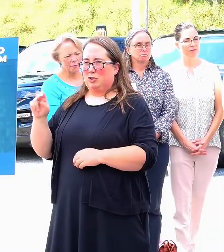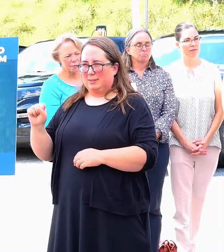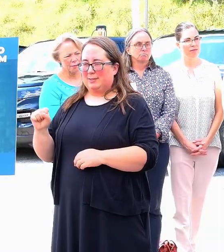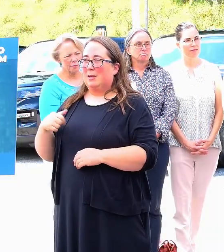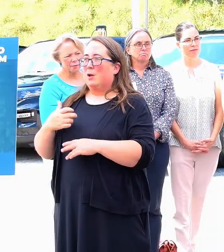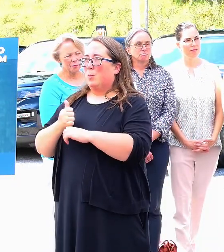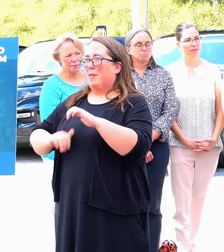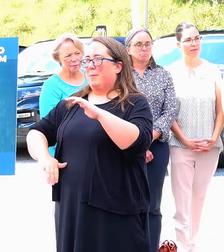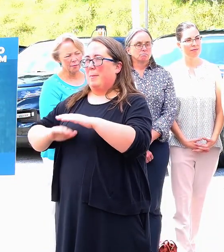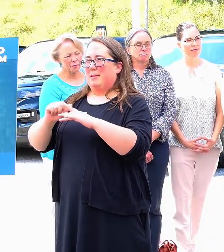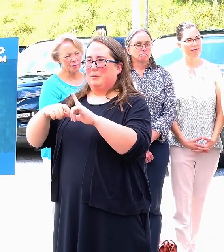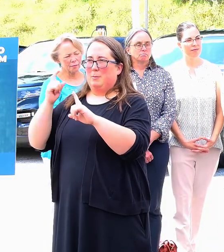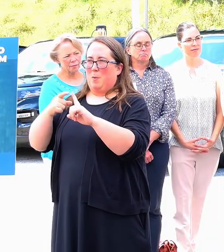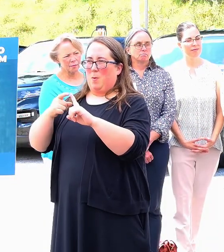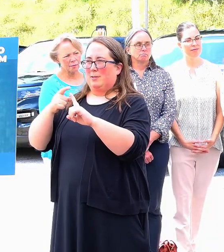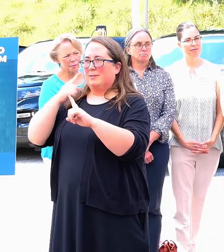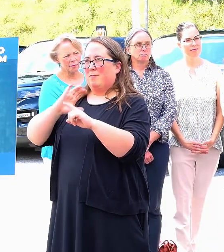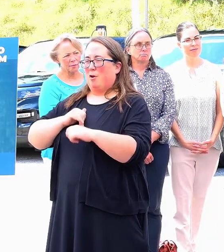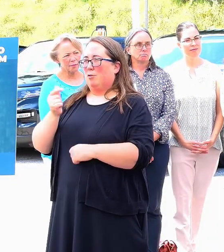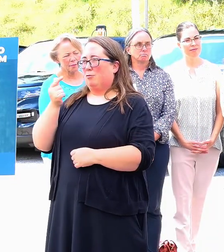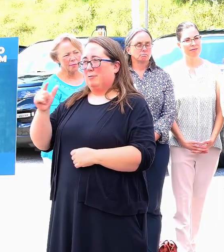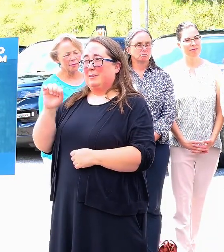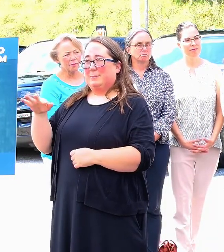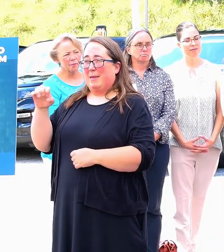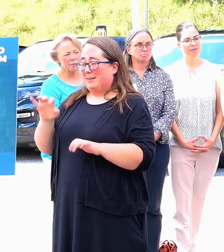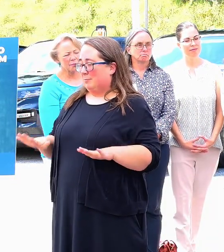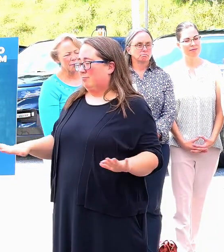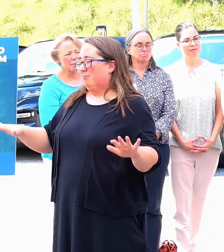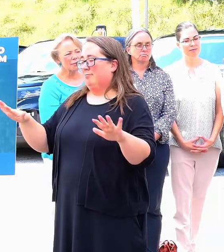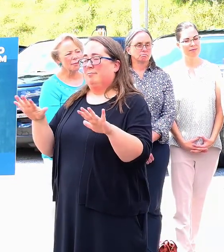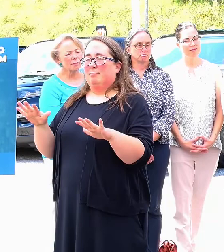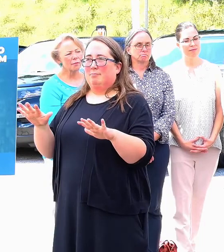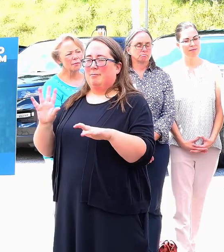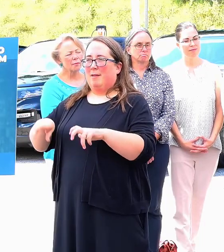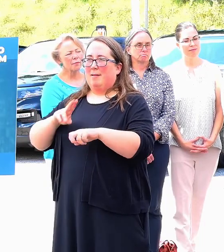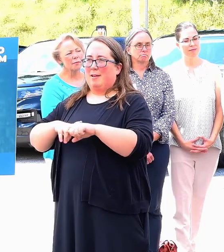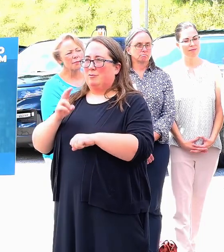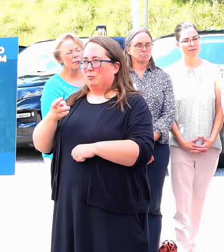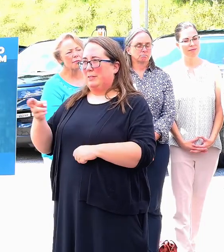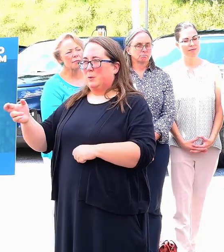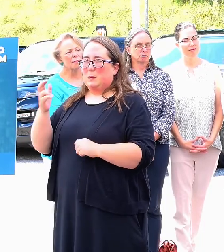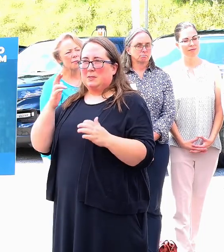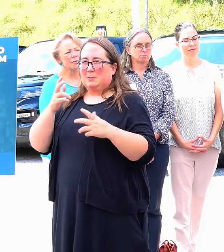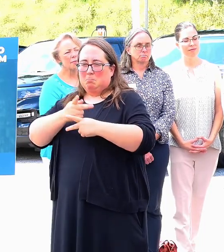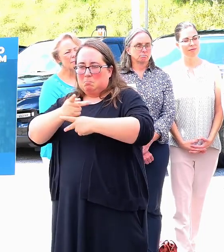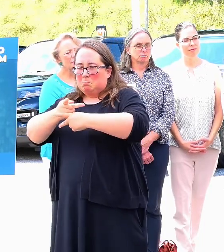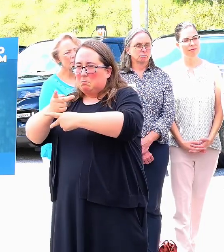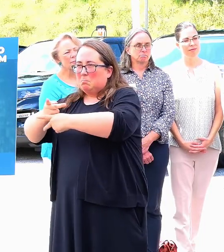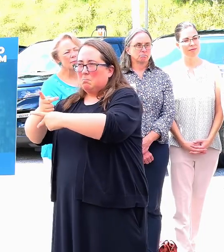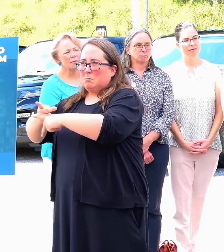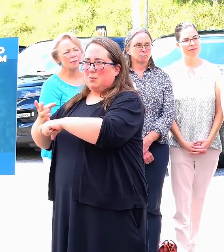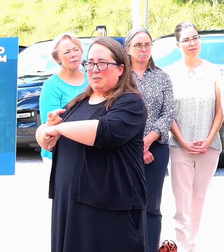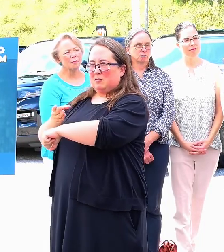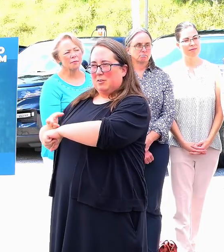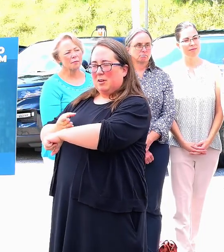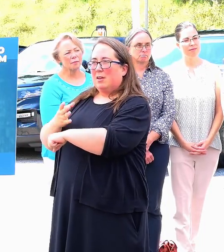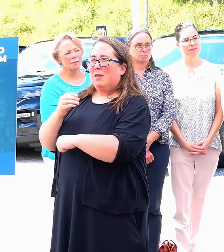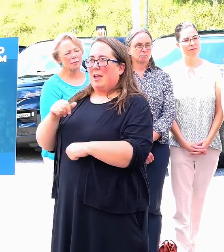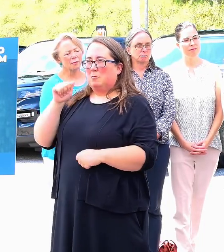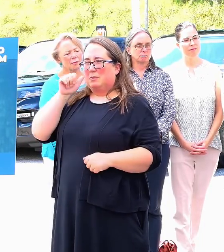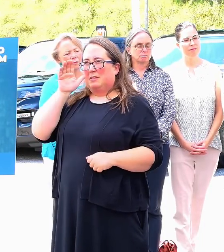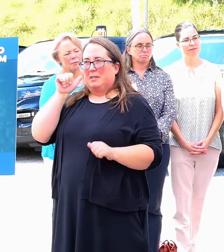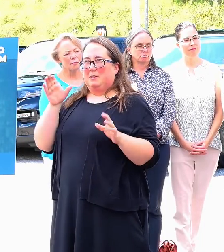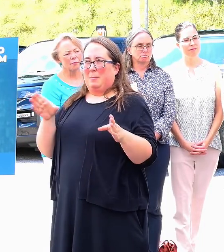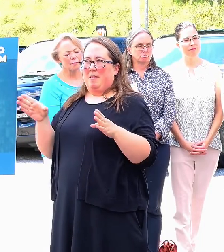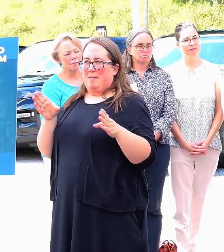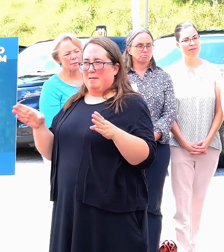the maximum points for our green spaces, our natural resource conservation restoration, and our resilience